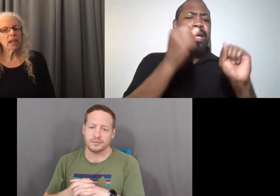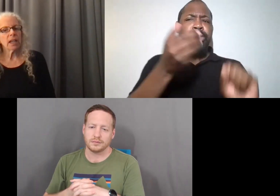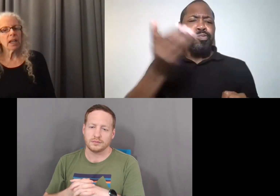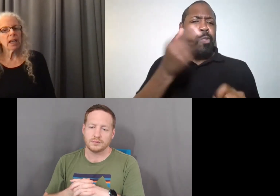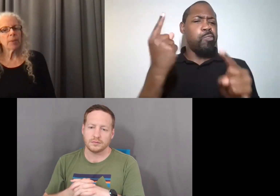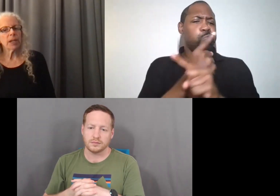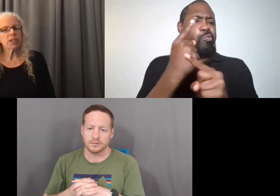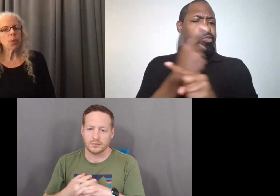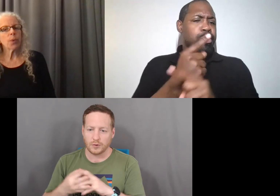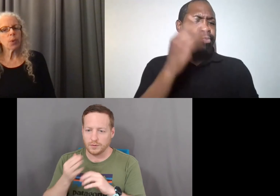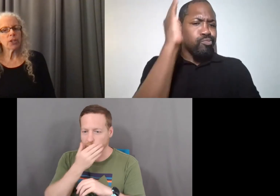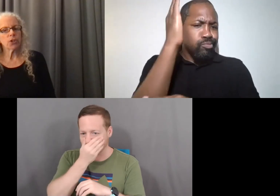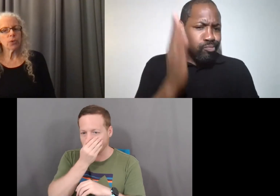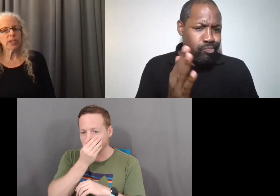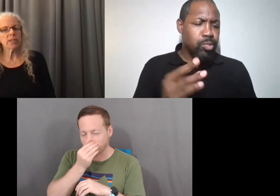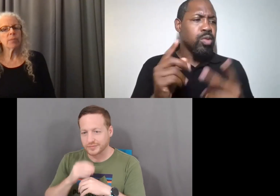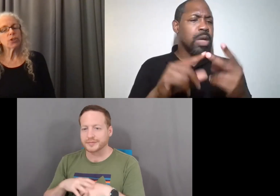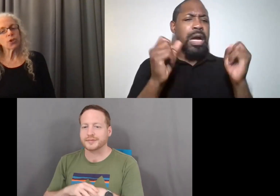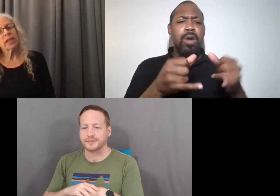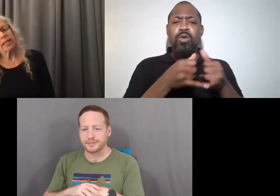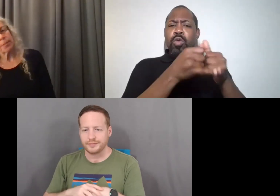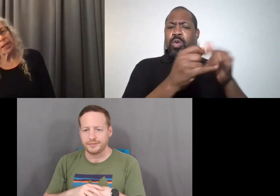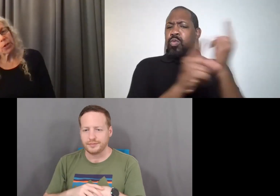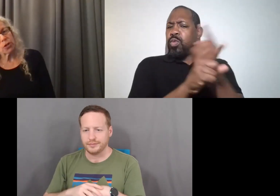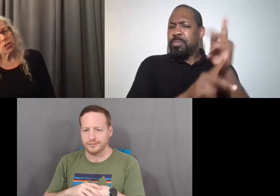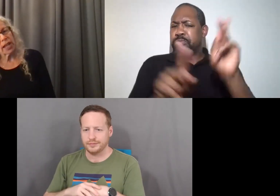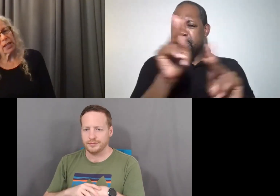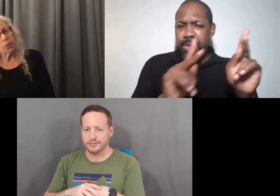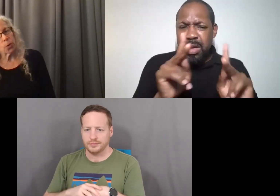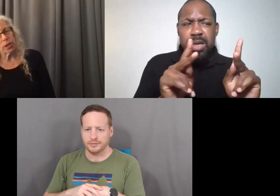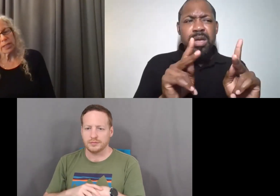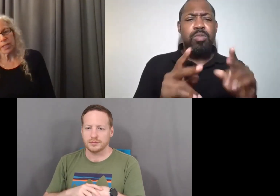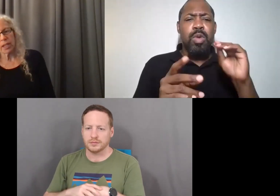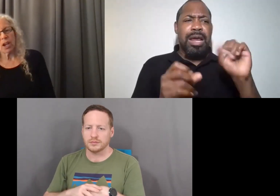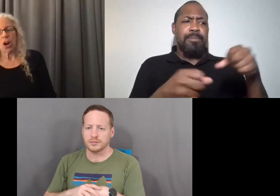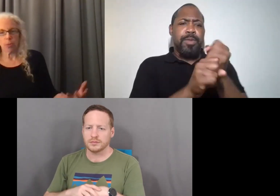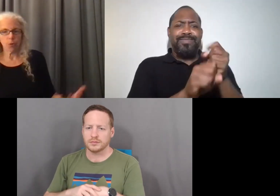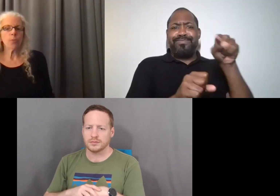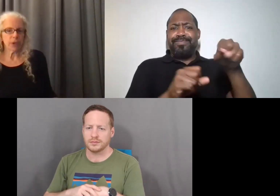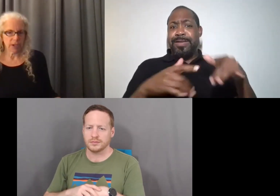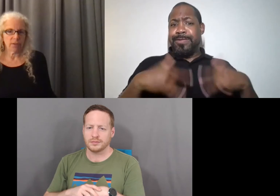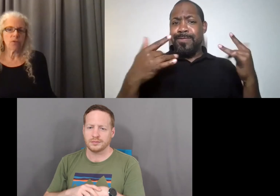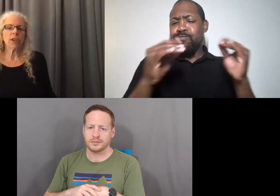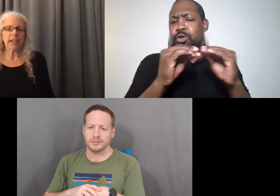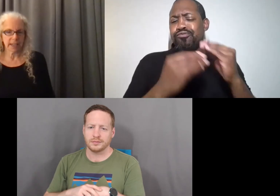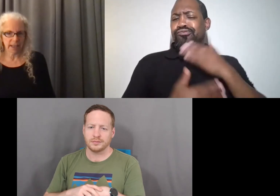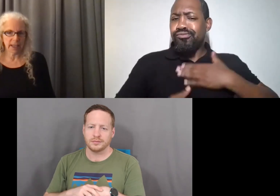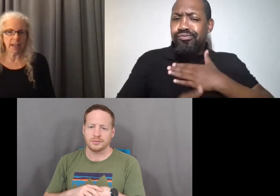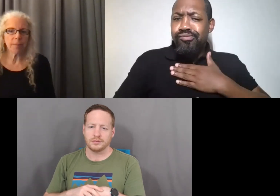Because what we want to do is make sure that the speakers and the awards are appropriate related to the theme